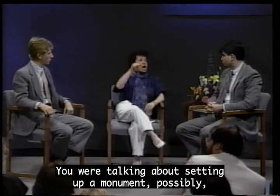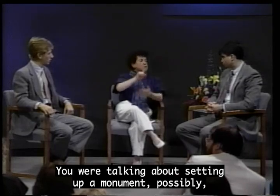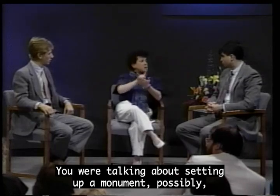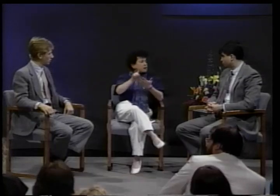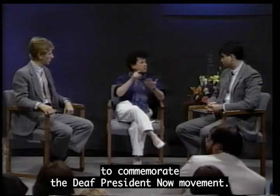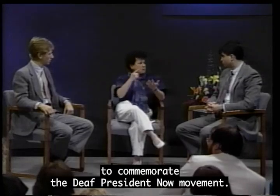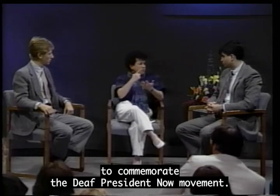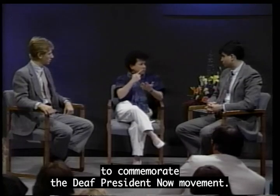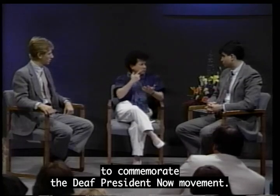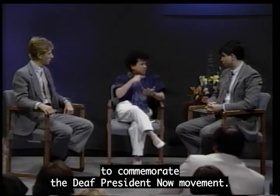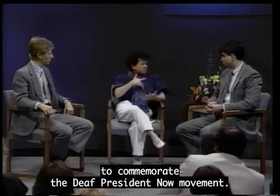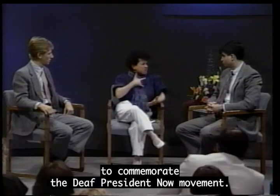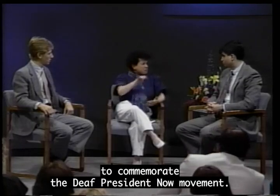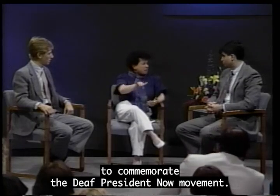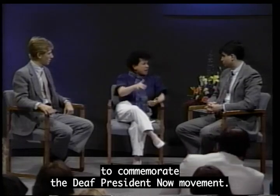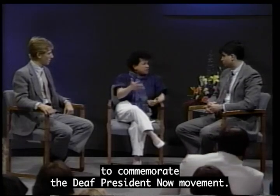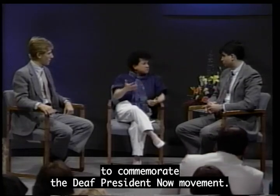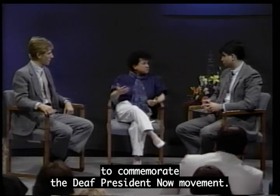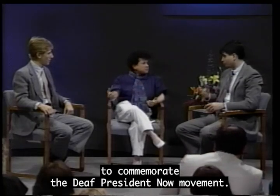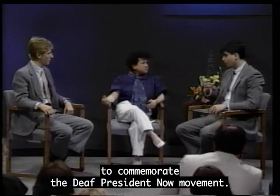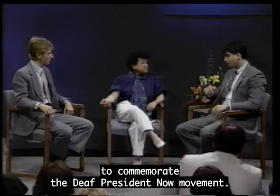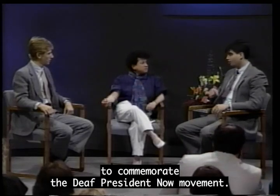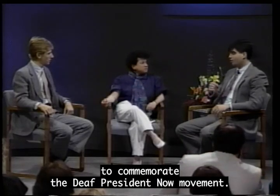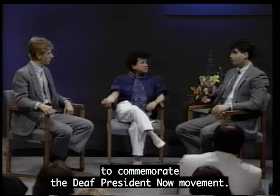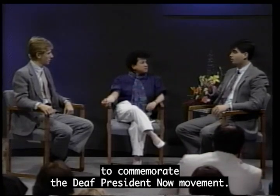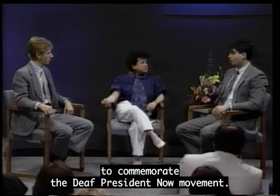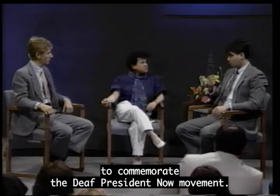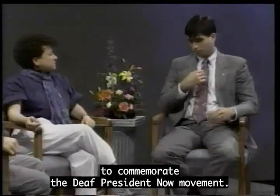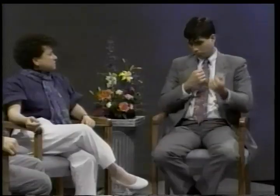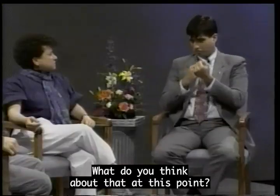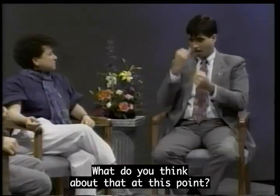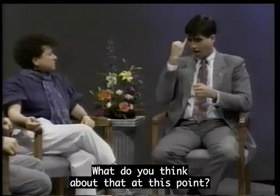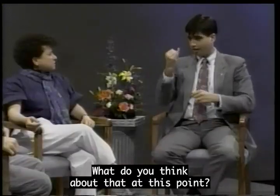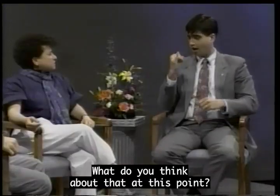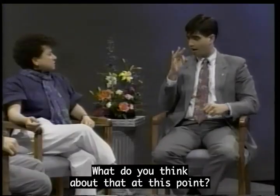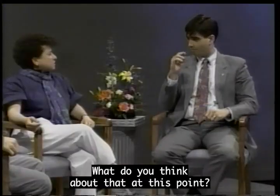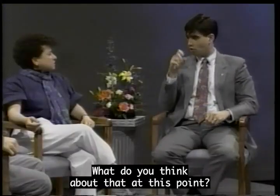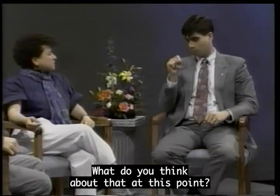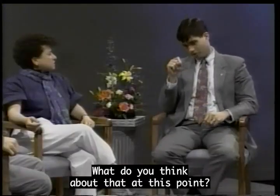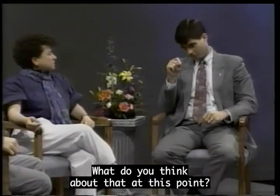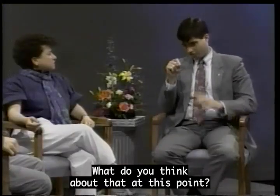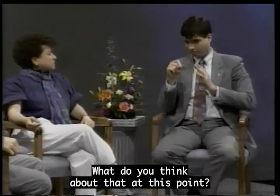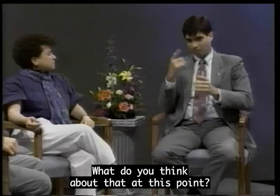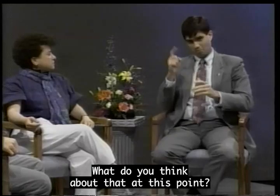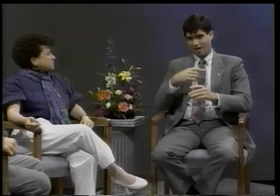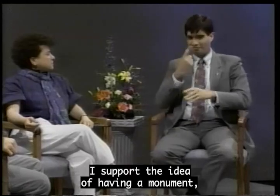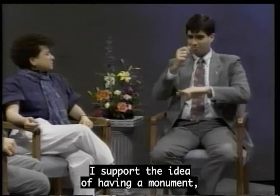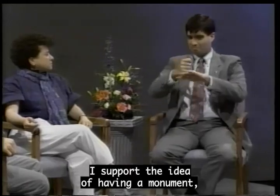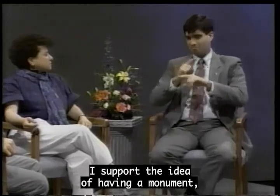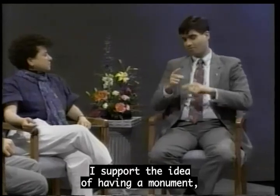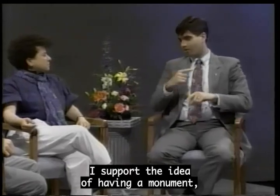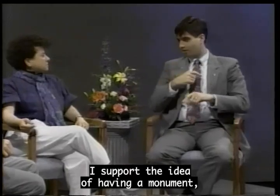possibly, to commemorate the Deaf President Now movement. What do you think about that at this point? I support the idea of having a